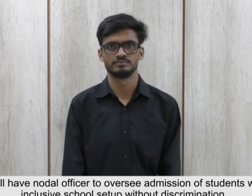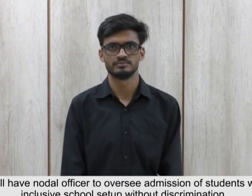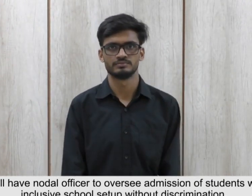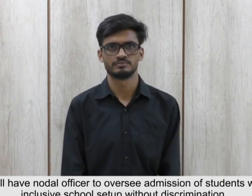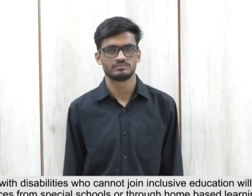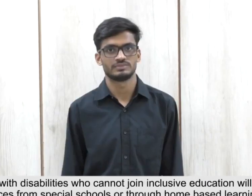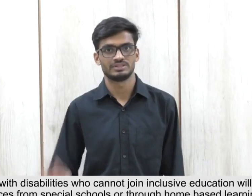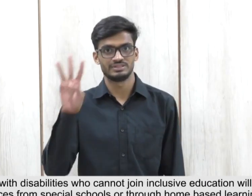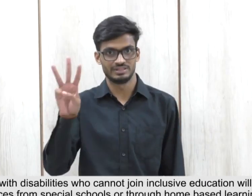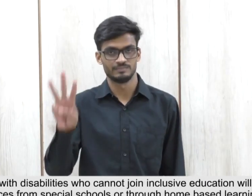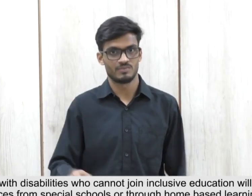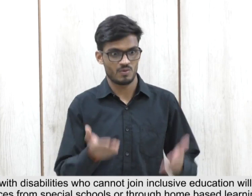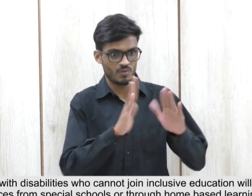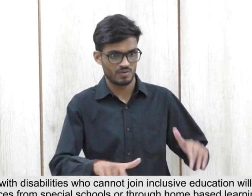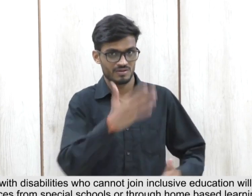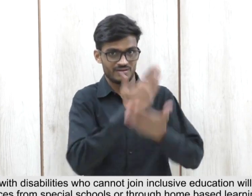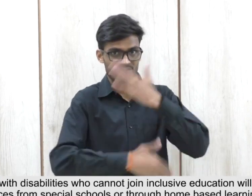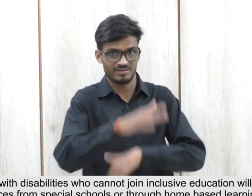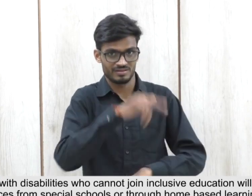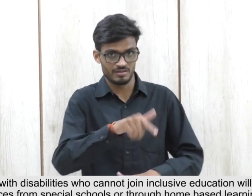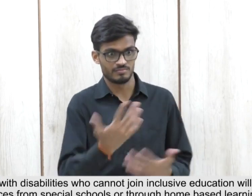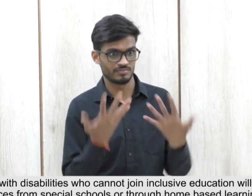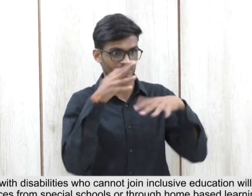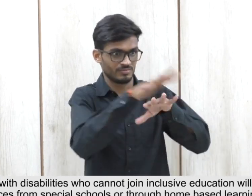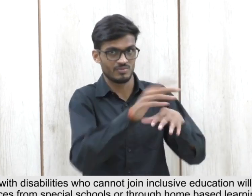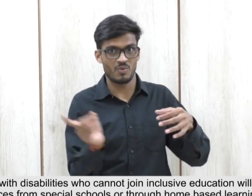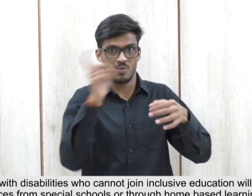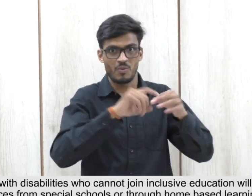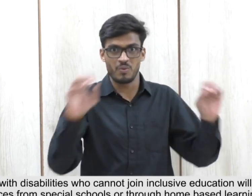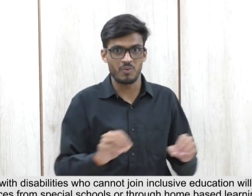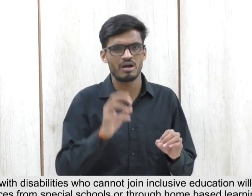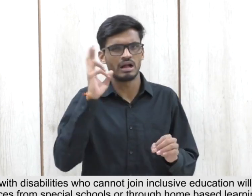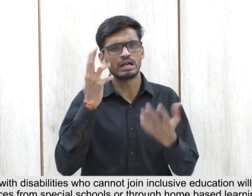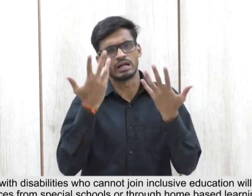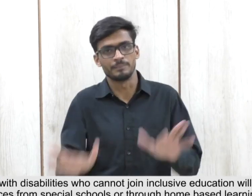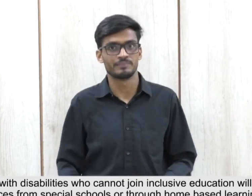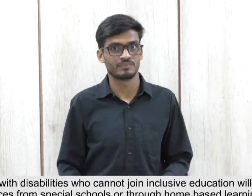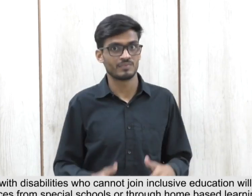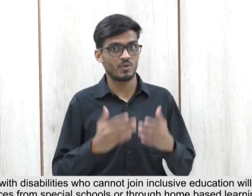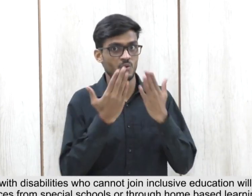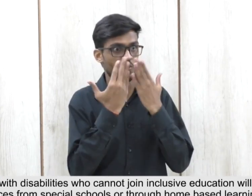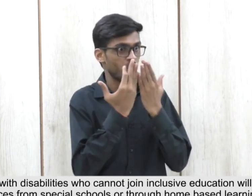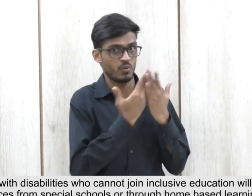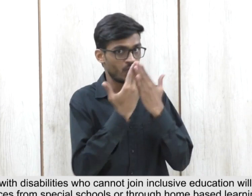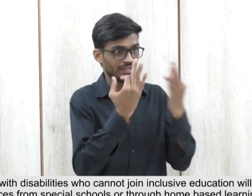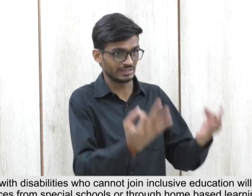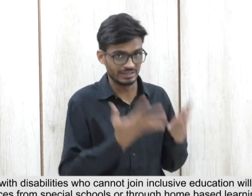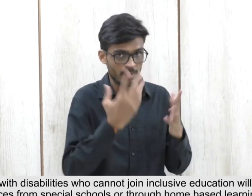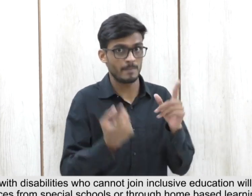with disabilities who cannot join inclusive education will continue to get education services from special schools or through